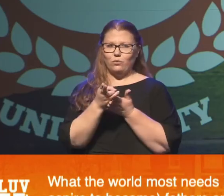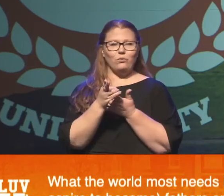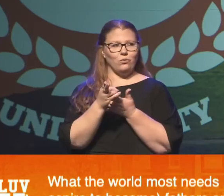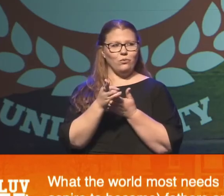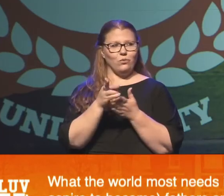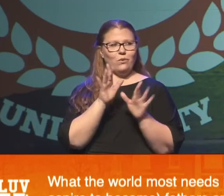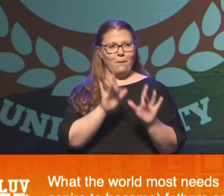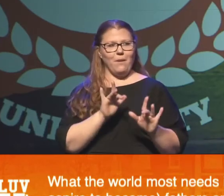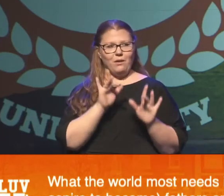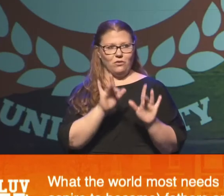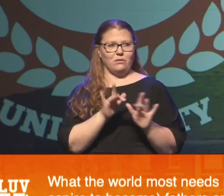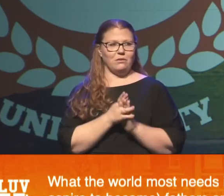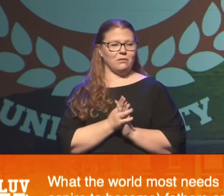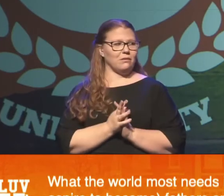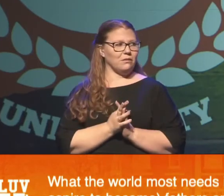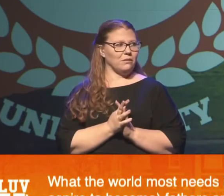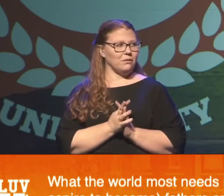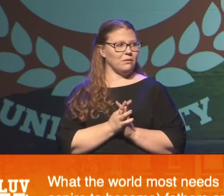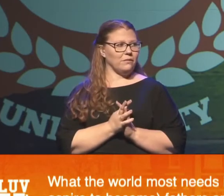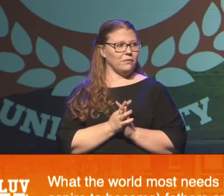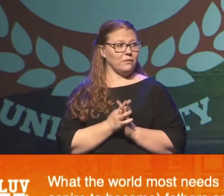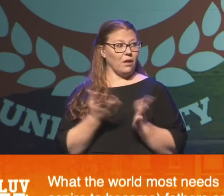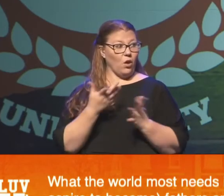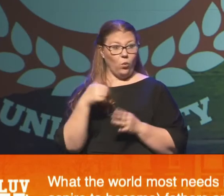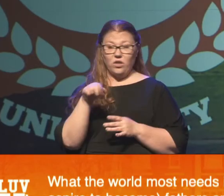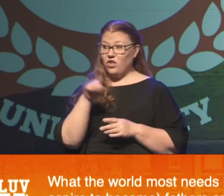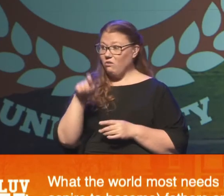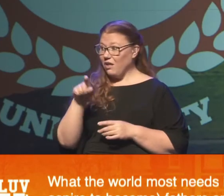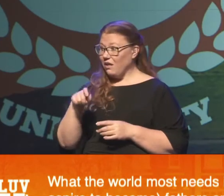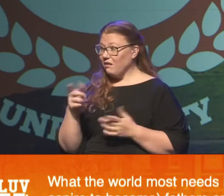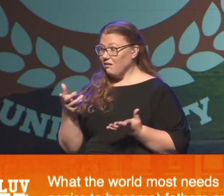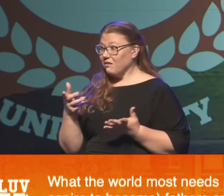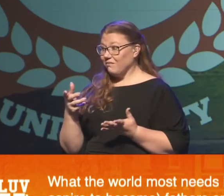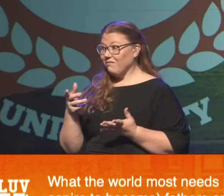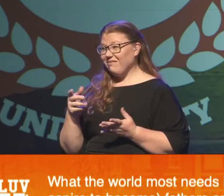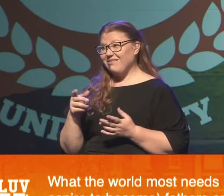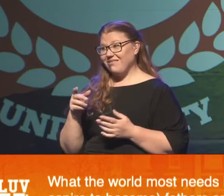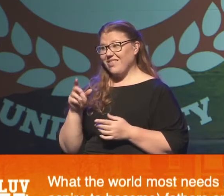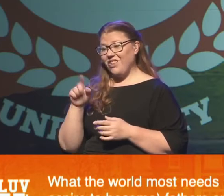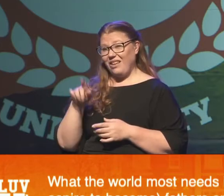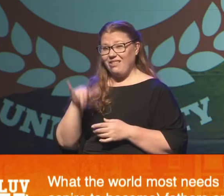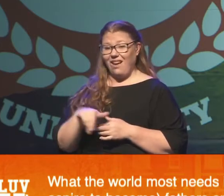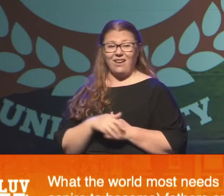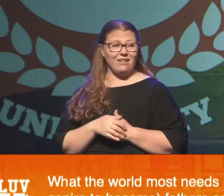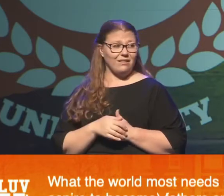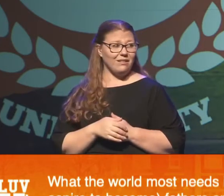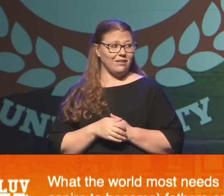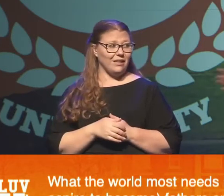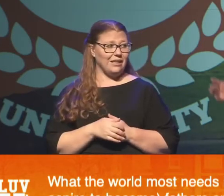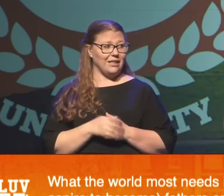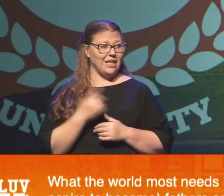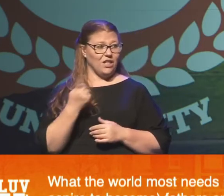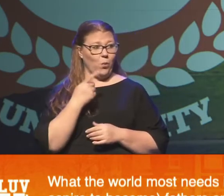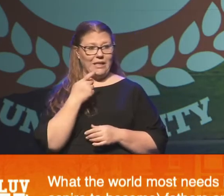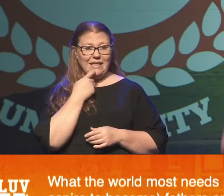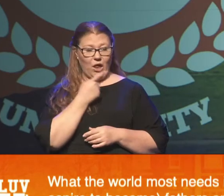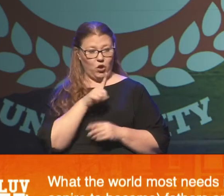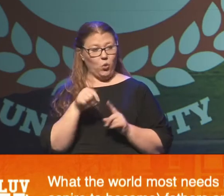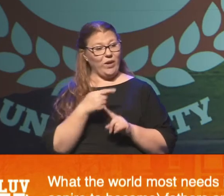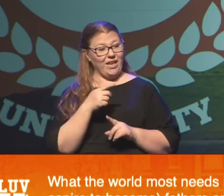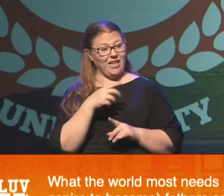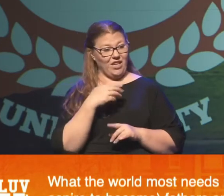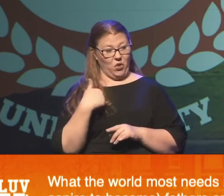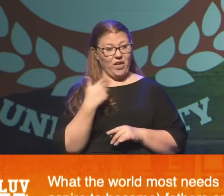compassion. That's what you need, don't you? Someone to say when you're the younger brother, it's all